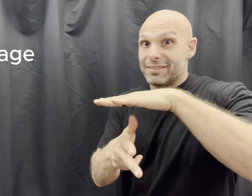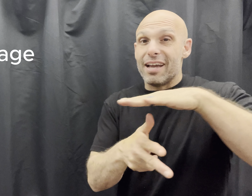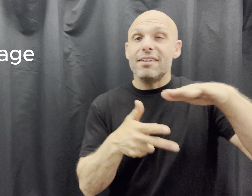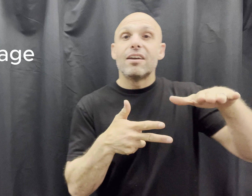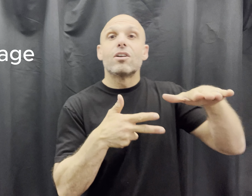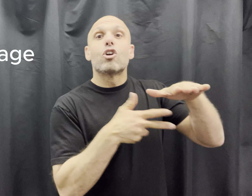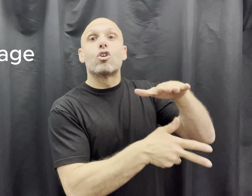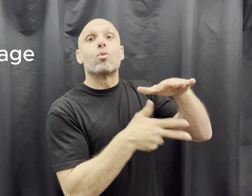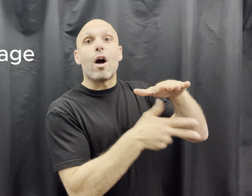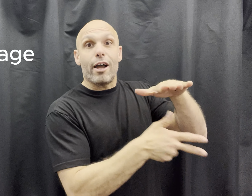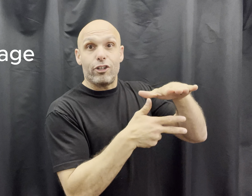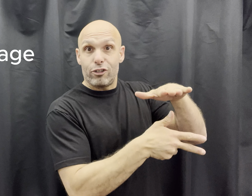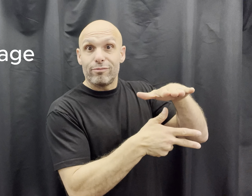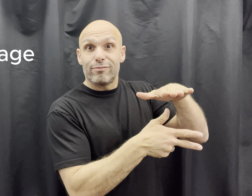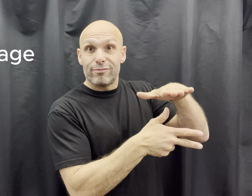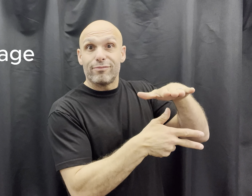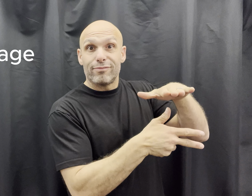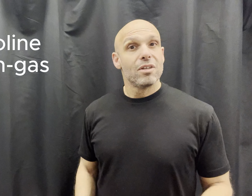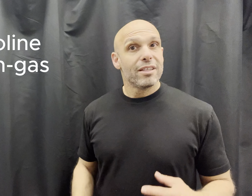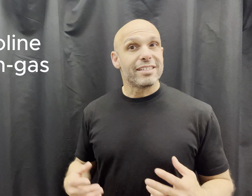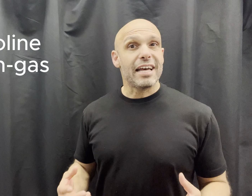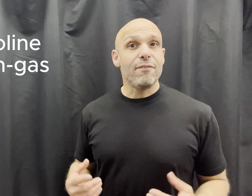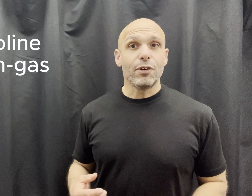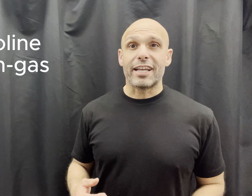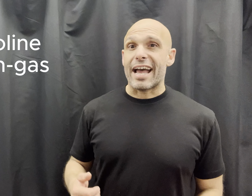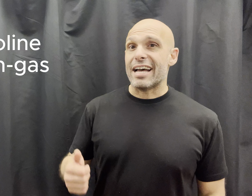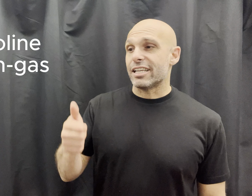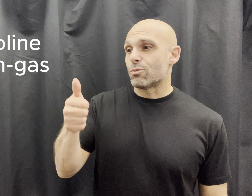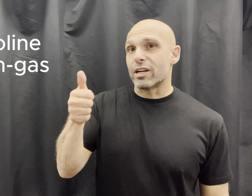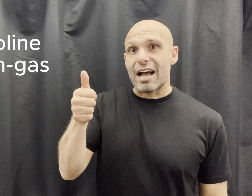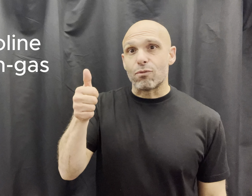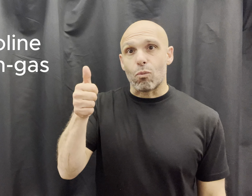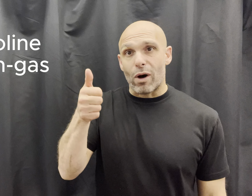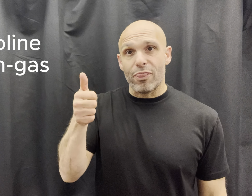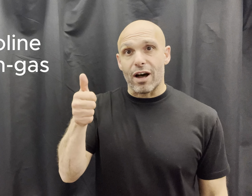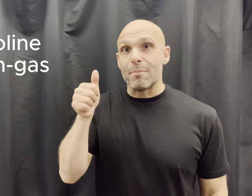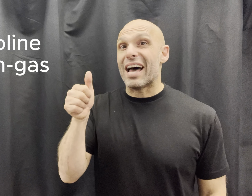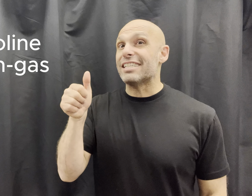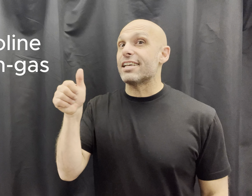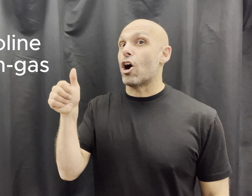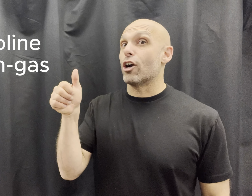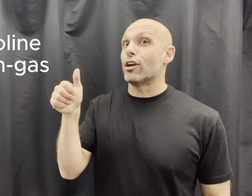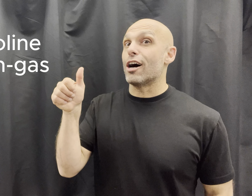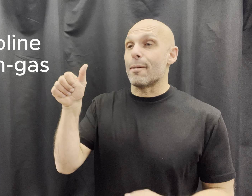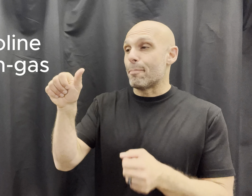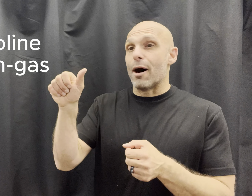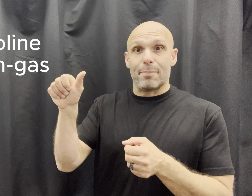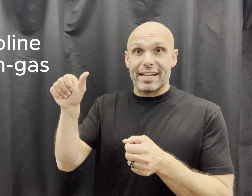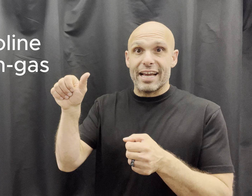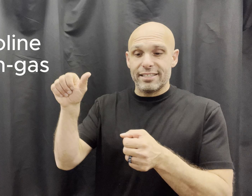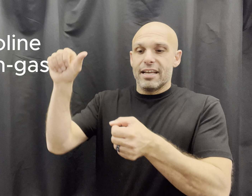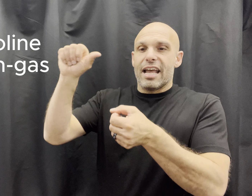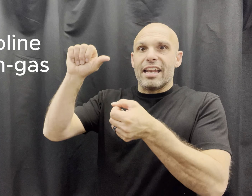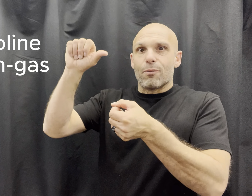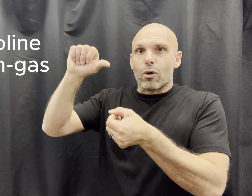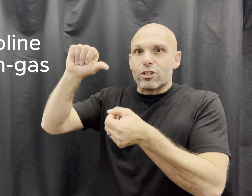Okay? Garage. The sign for gas is we're gonna have one thumb. That's our pump, I guess. And then we're going to